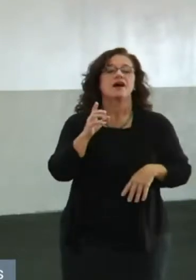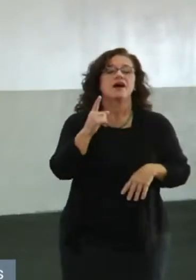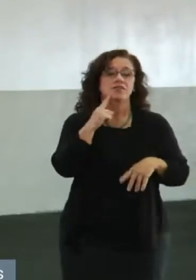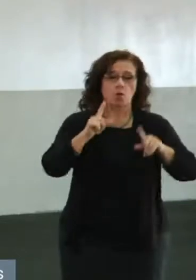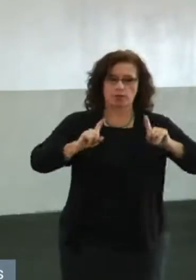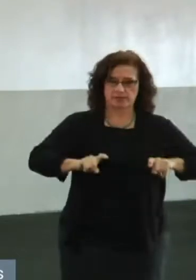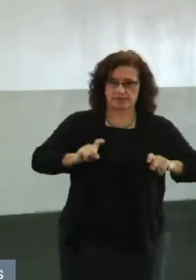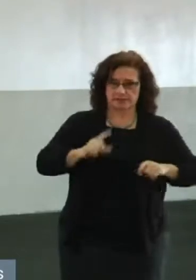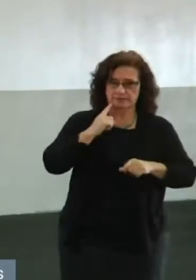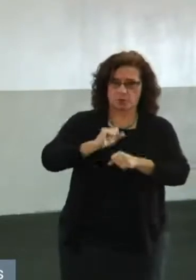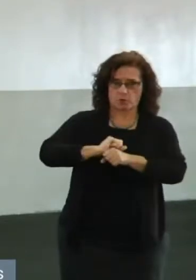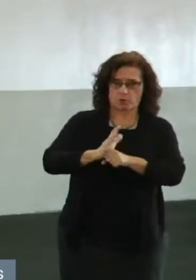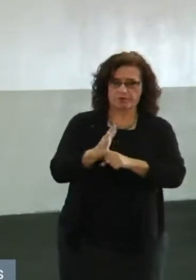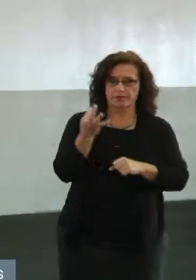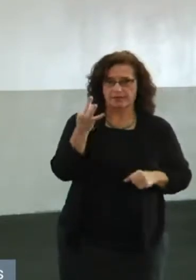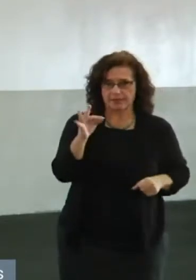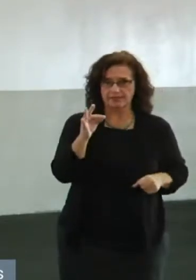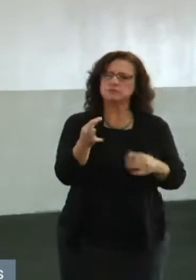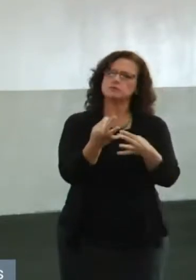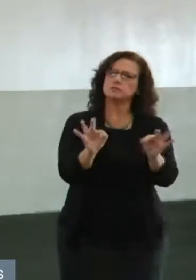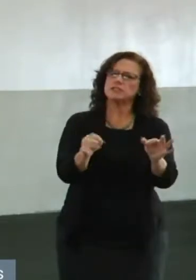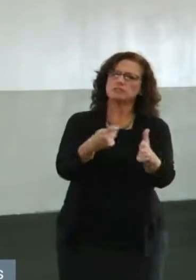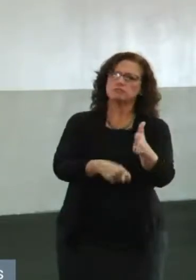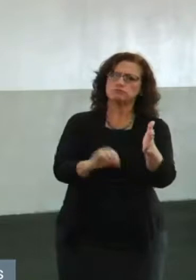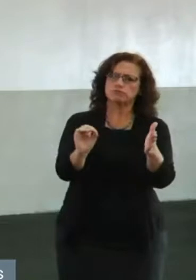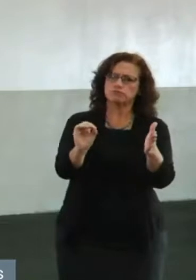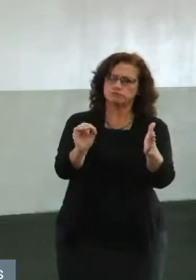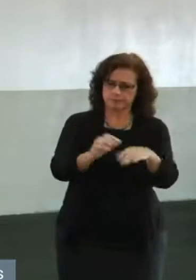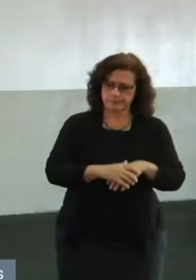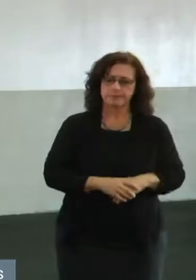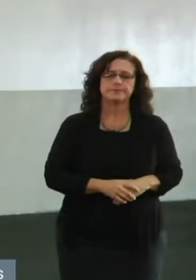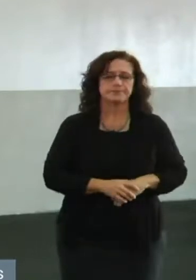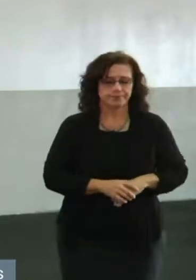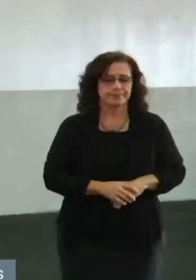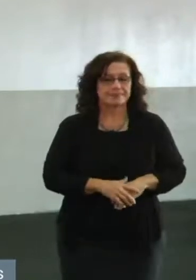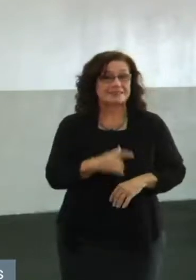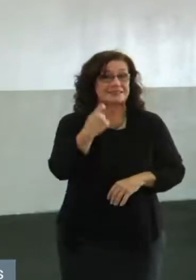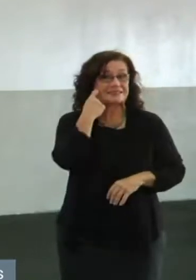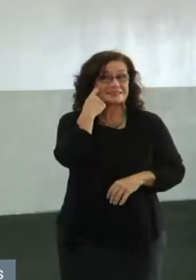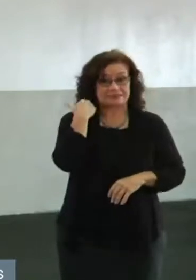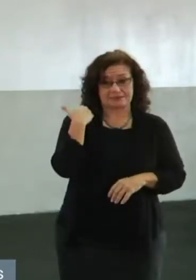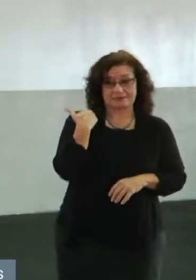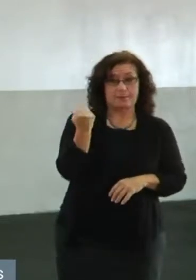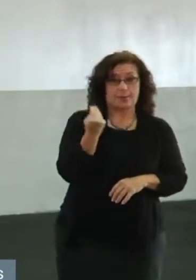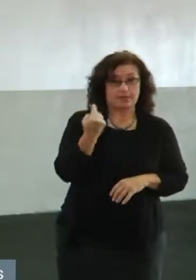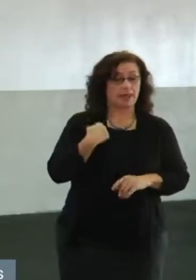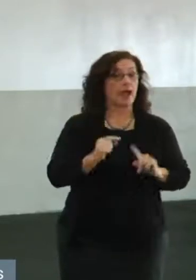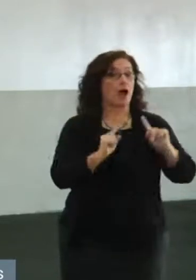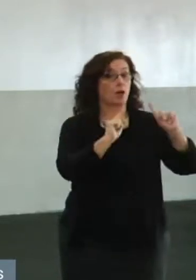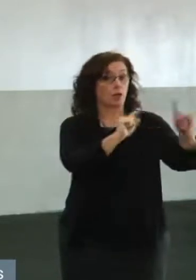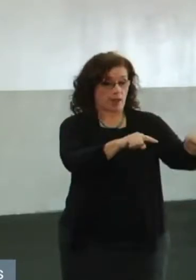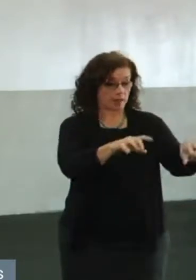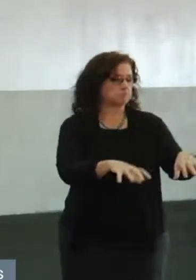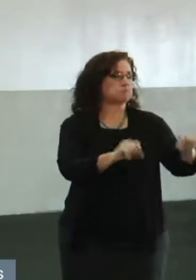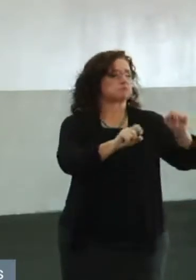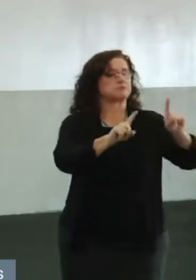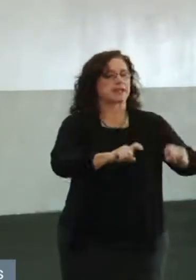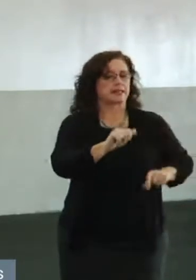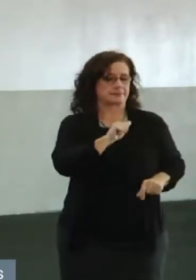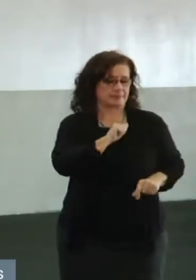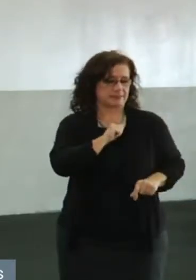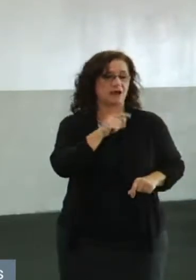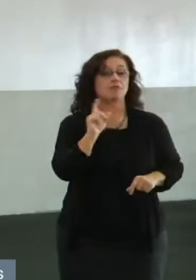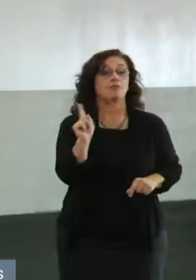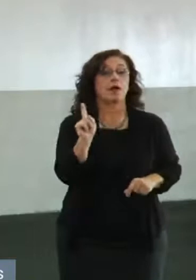for COVID-19. Just on Monday, I went to the Moore Park drive-thru and got my very own